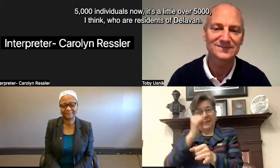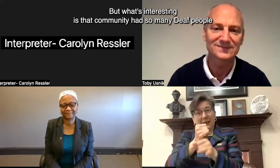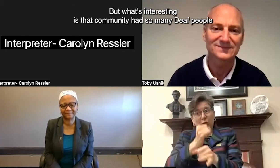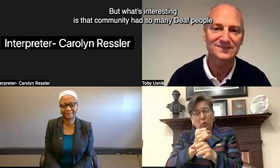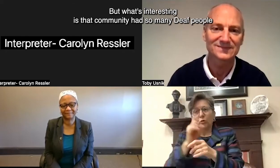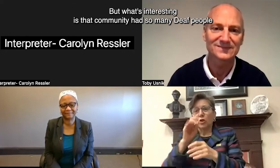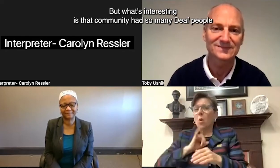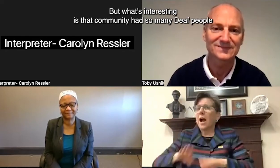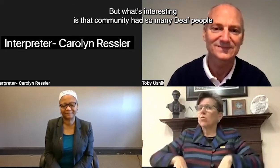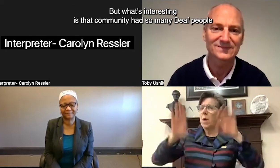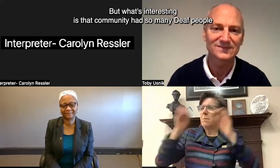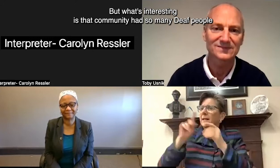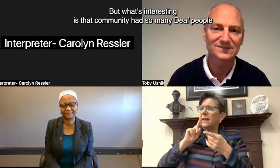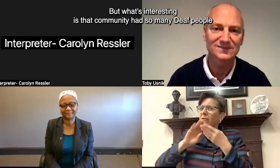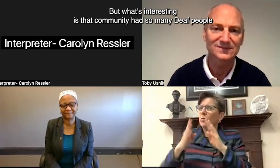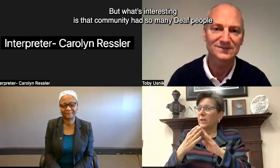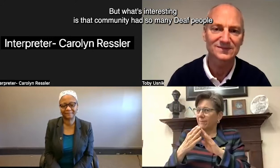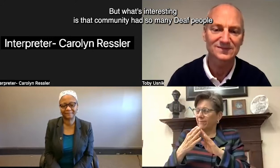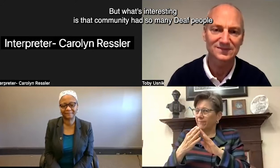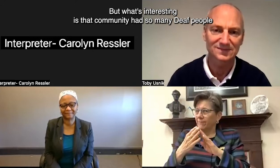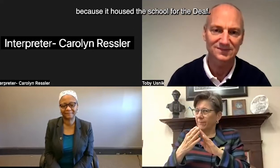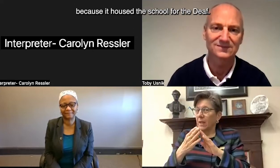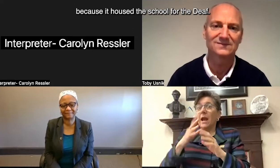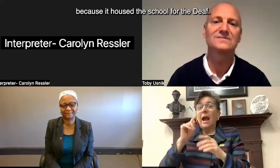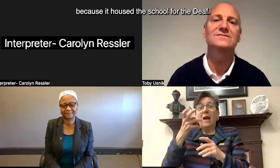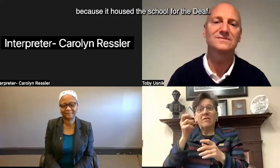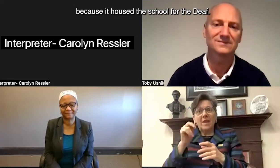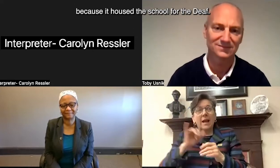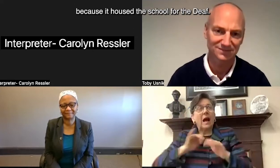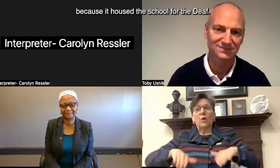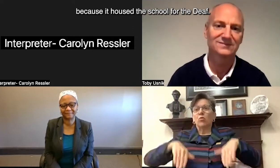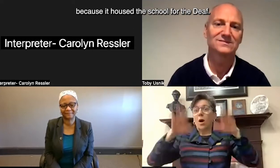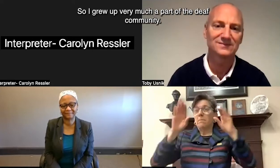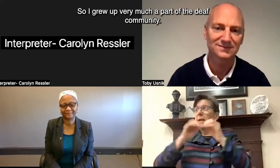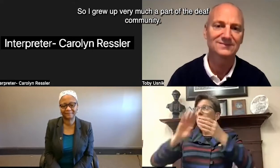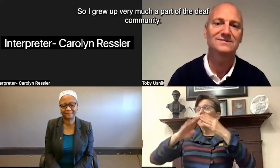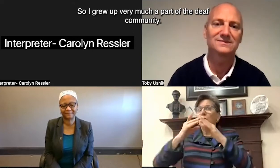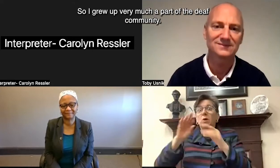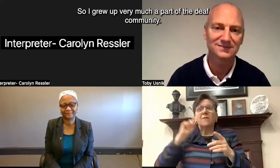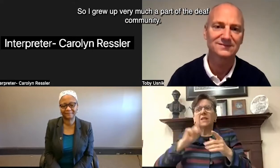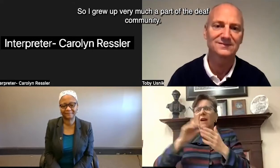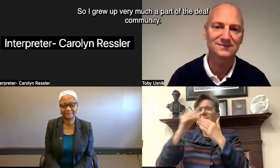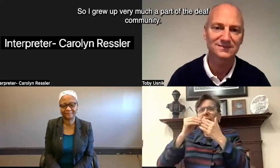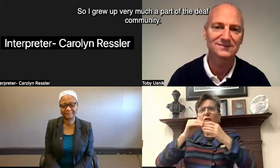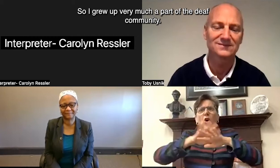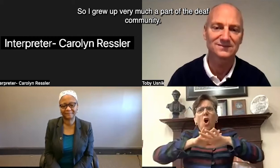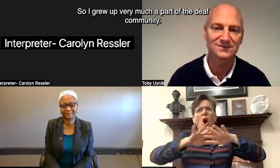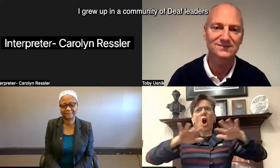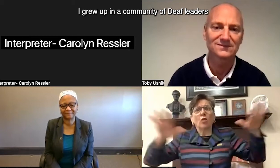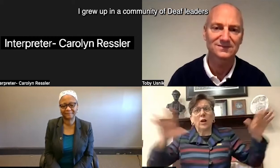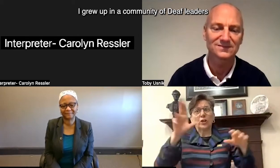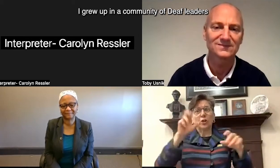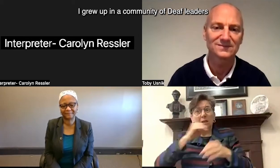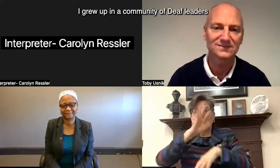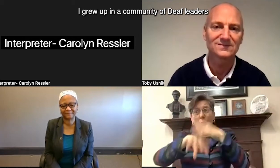community had so many deaf people because it housed the School for the Deaf. So I grew up very much a part of the deaf community. I grew up in a community